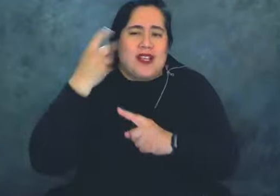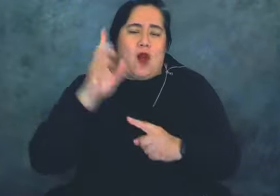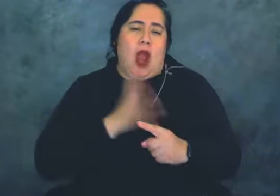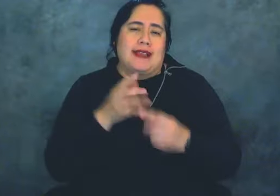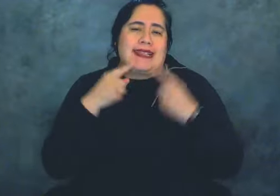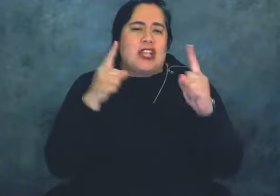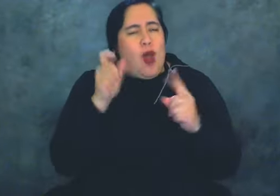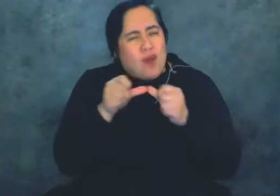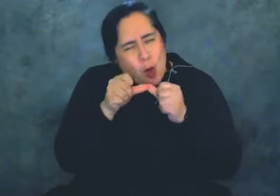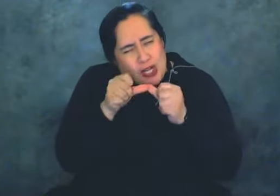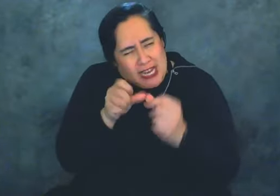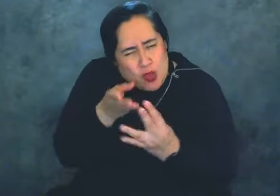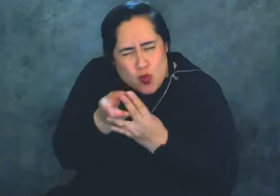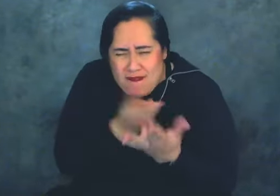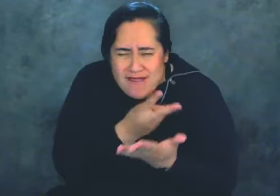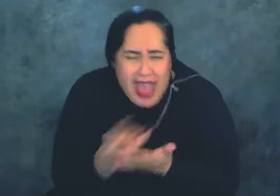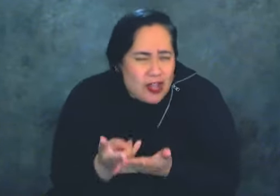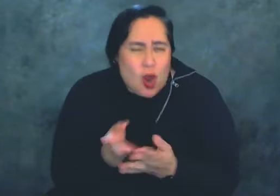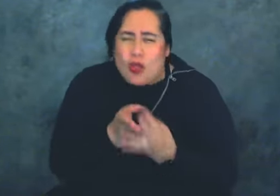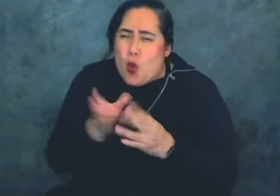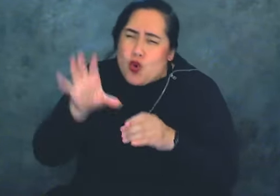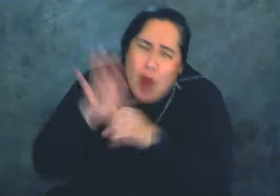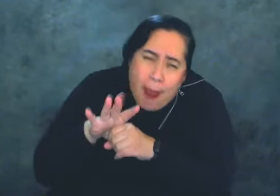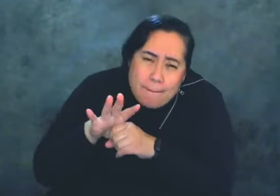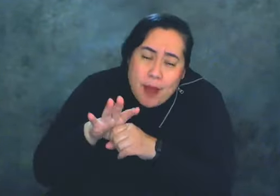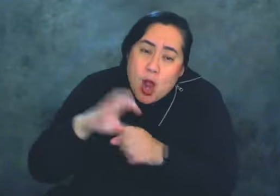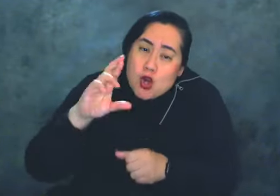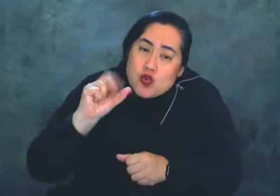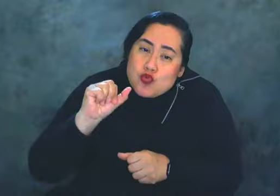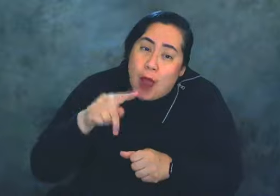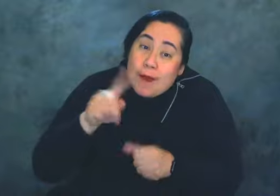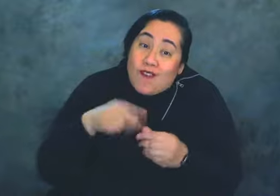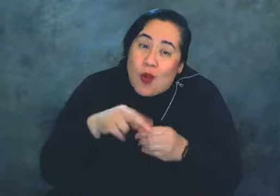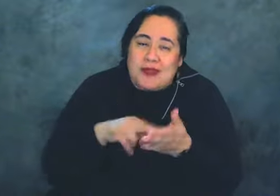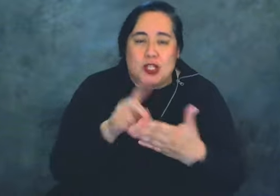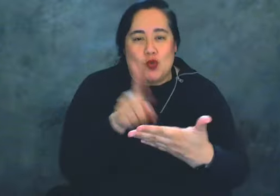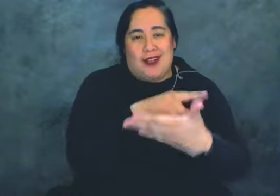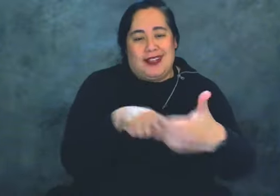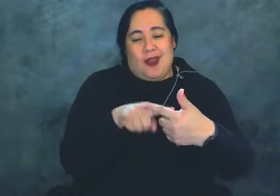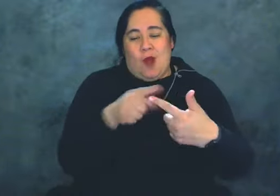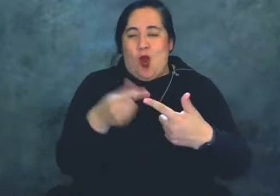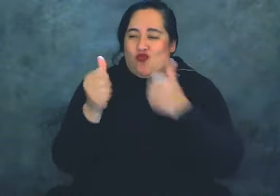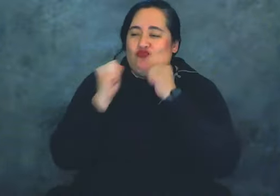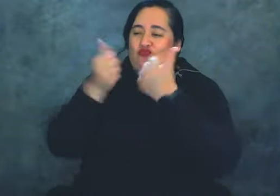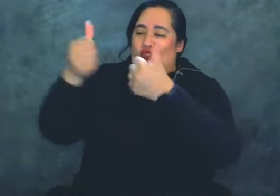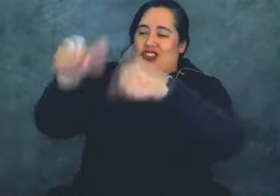persist through failure. You got to persist through crap, which of course means criticism, rejection, assholes, and pressure.